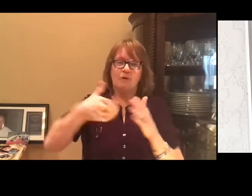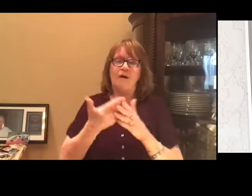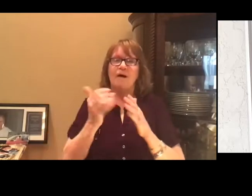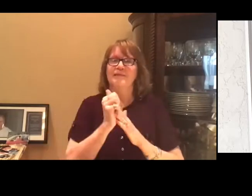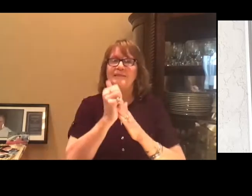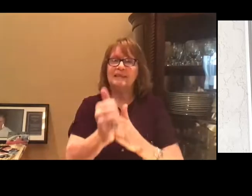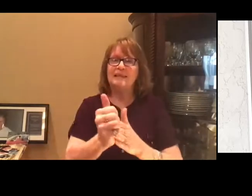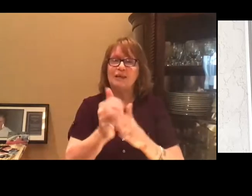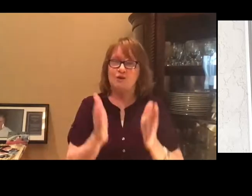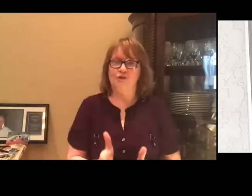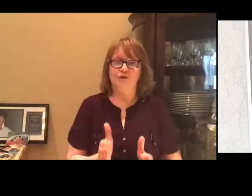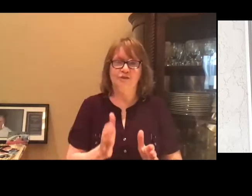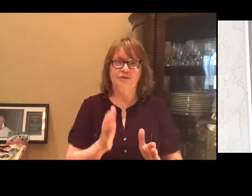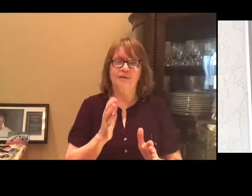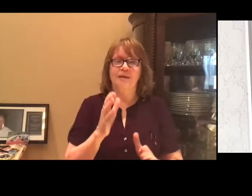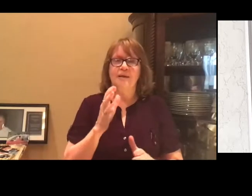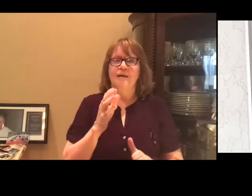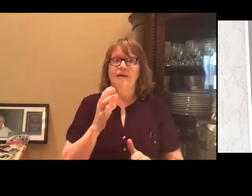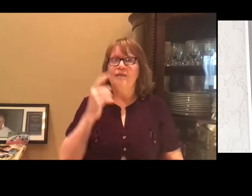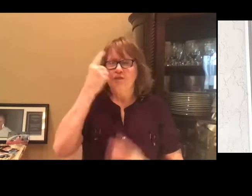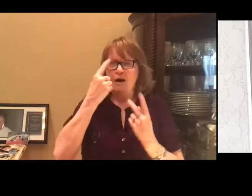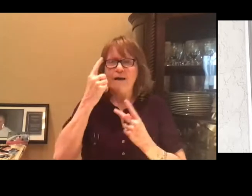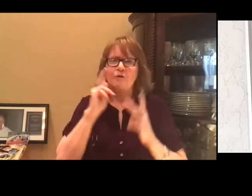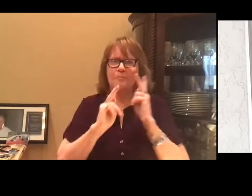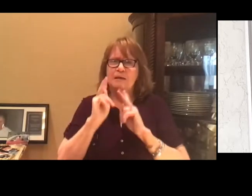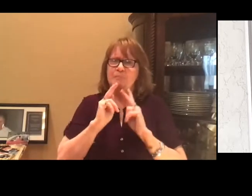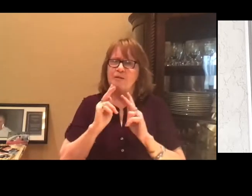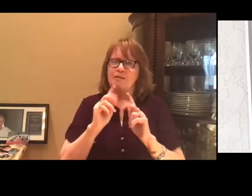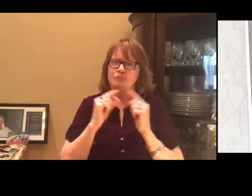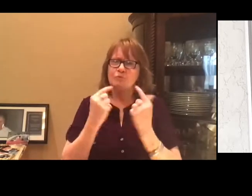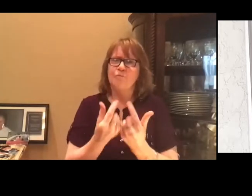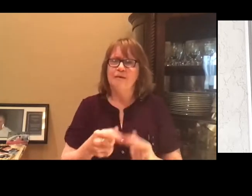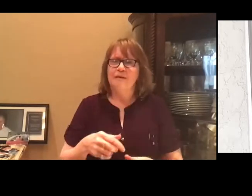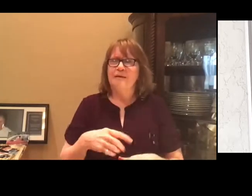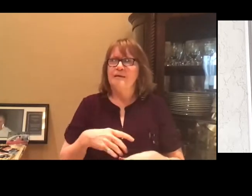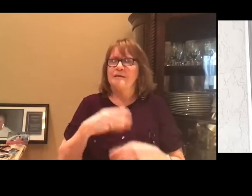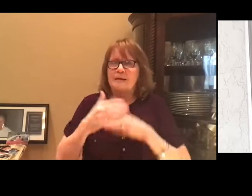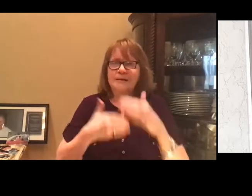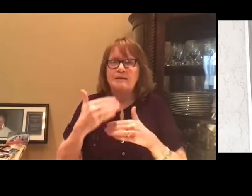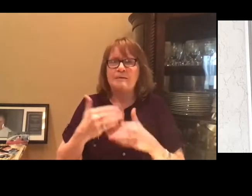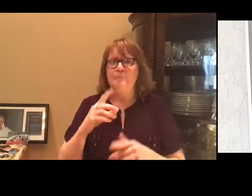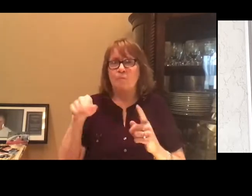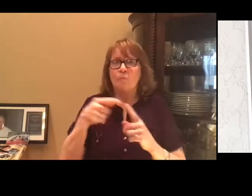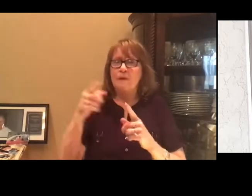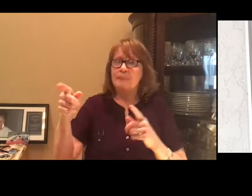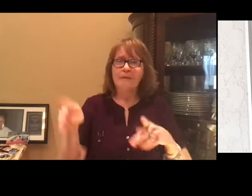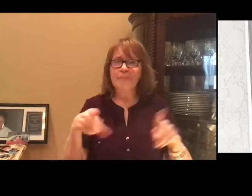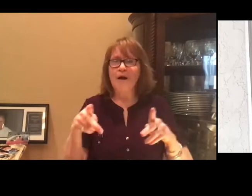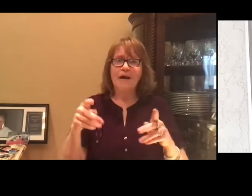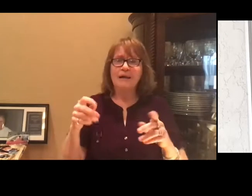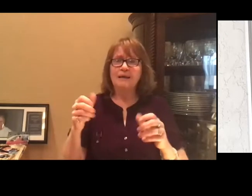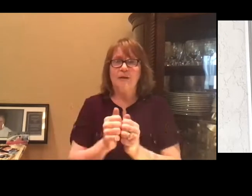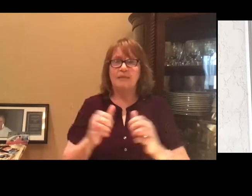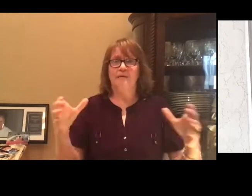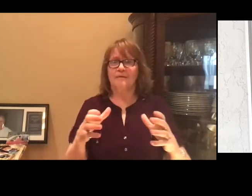thoughtful, generous, kind people. When they partied together, they really had fun. They were all so